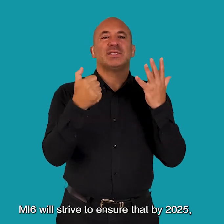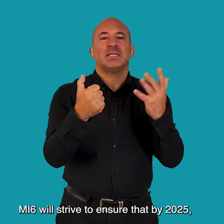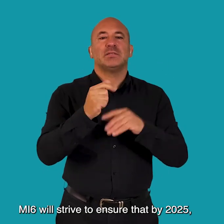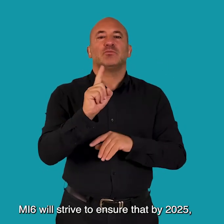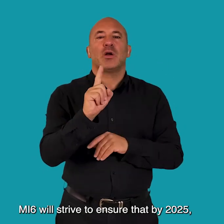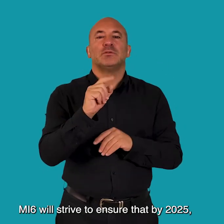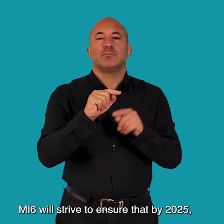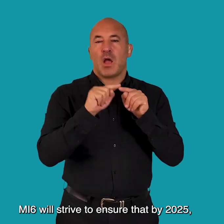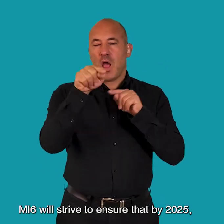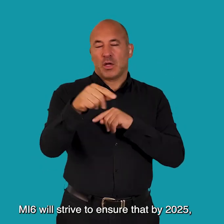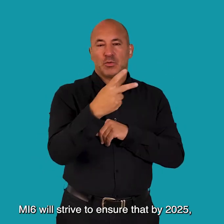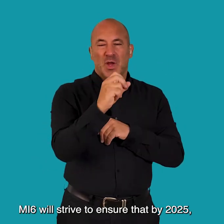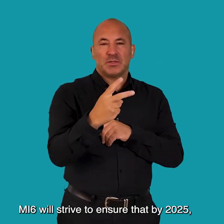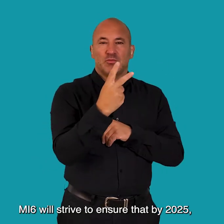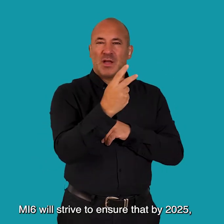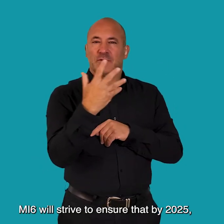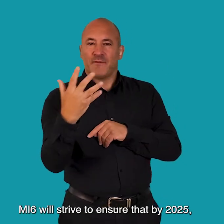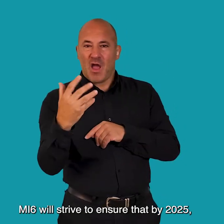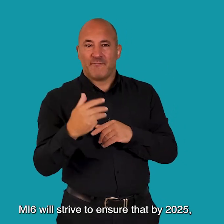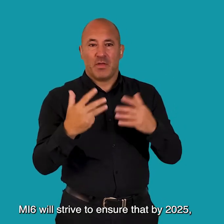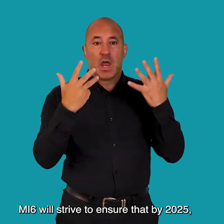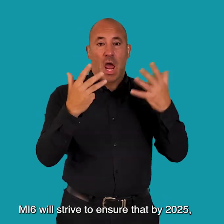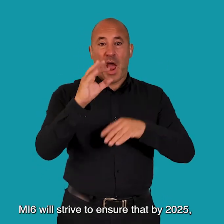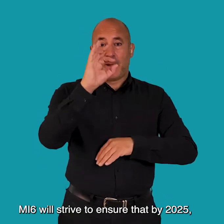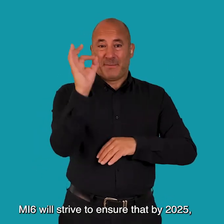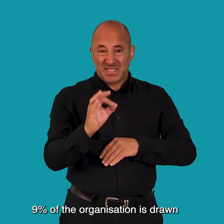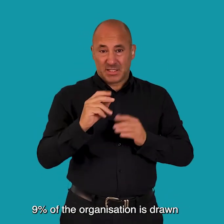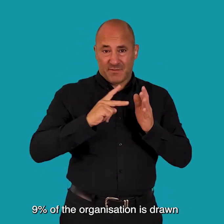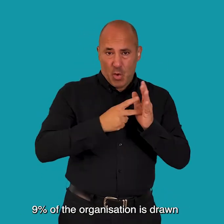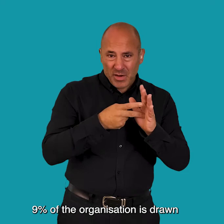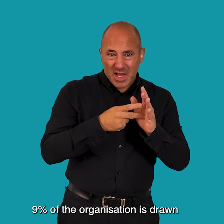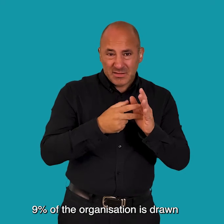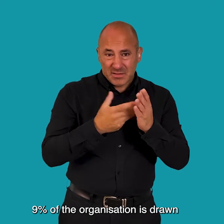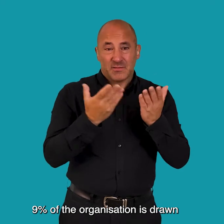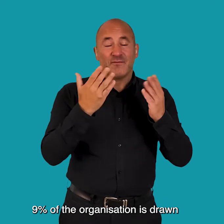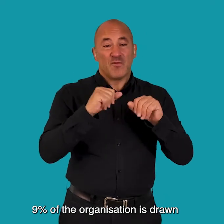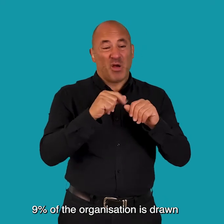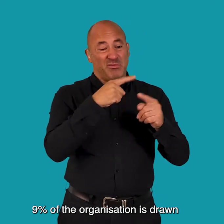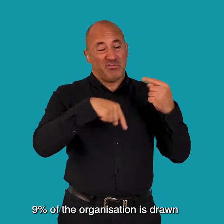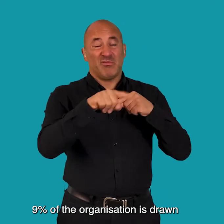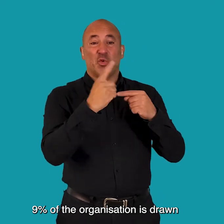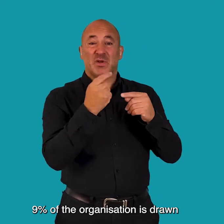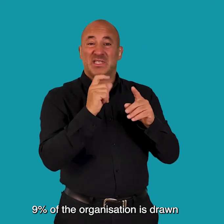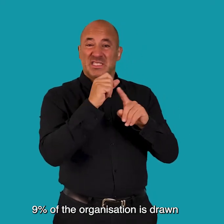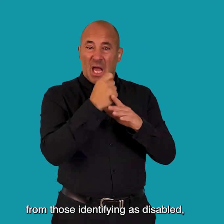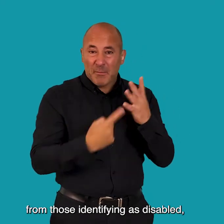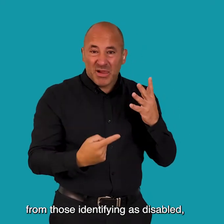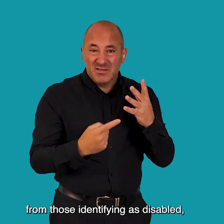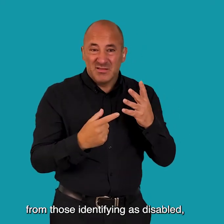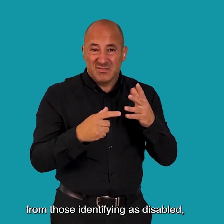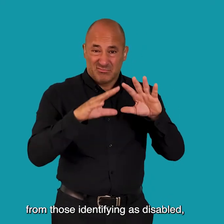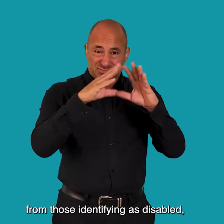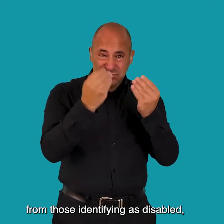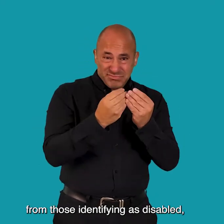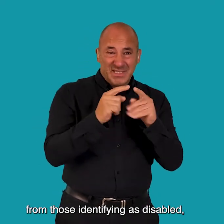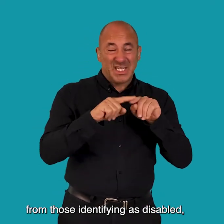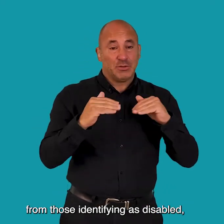MI6 will strive to ensure that by 2025, 9% of the organisation is drawn from those identifying as